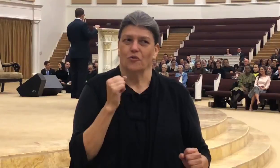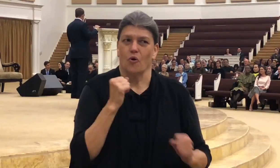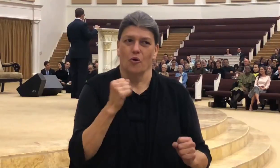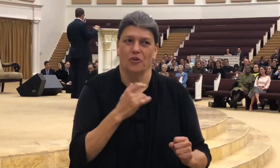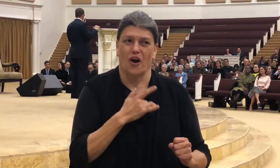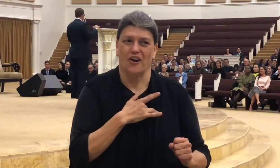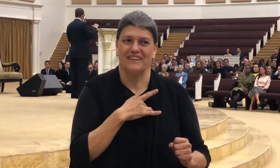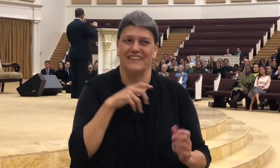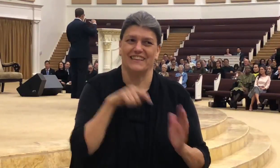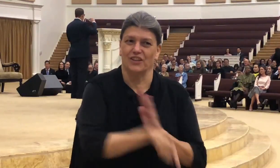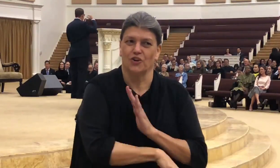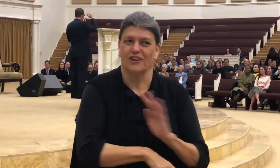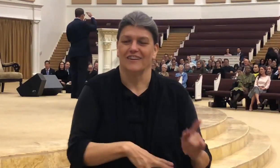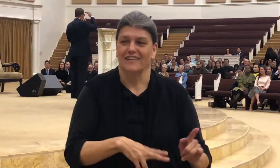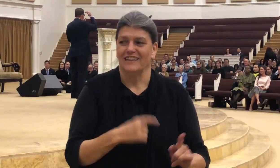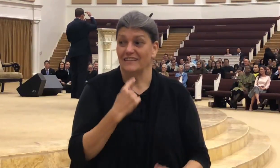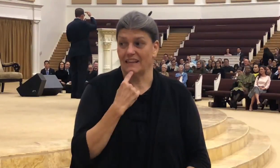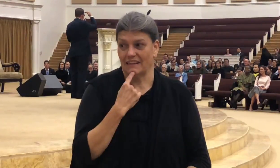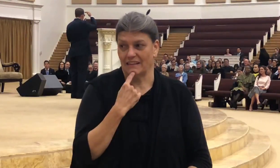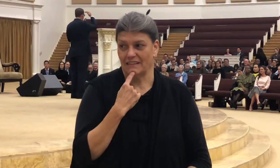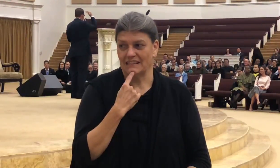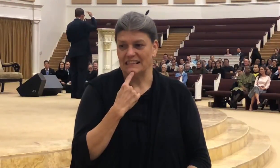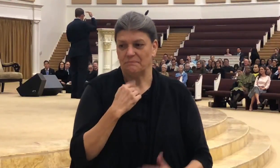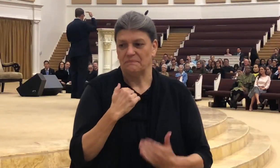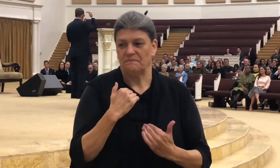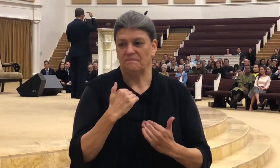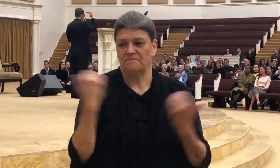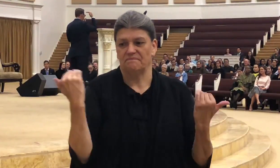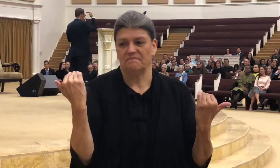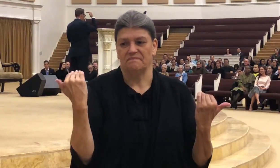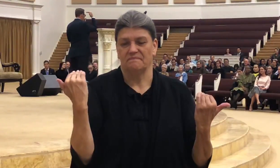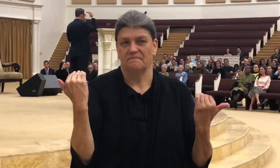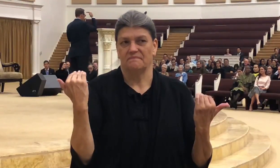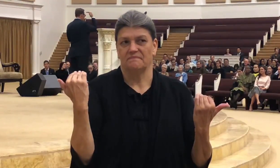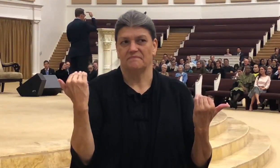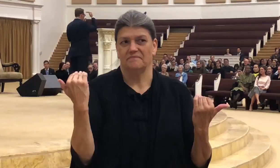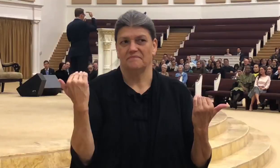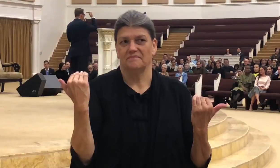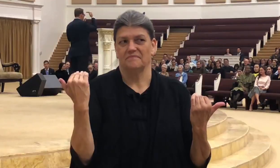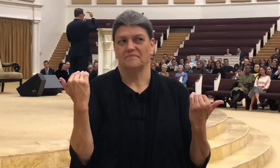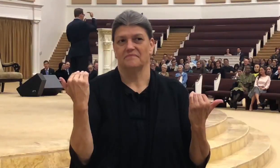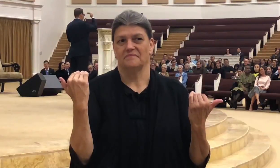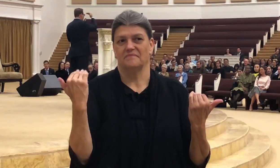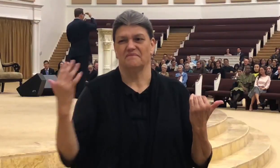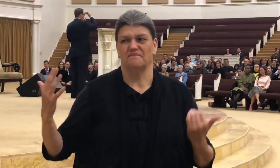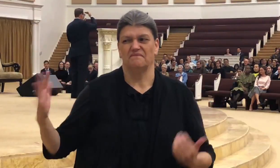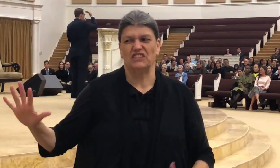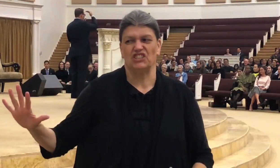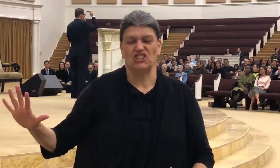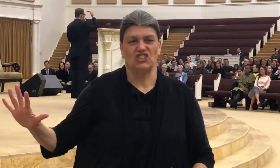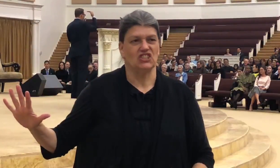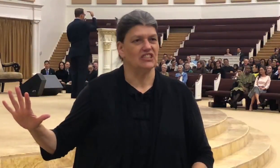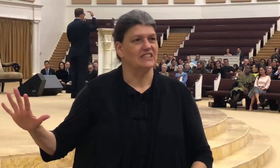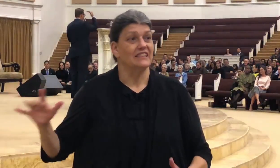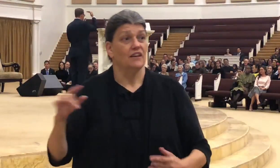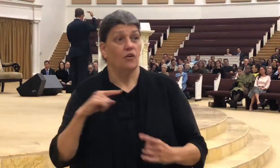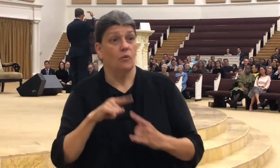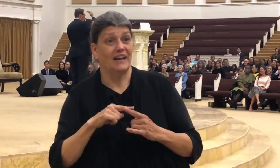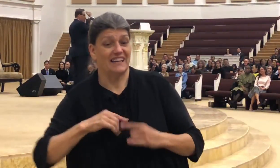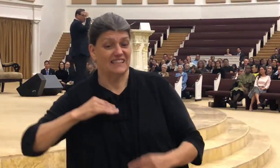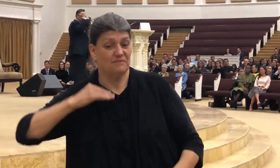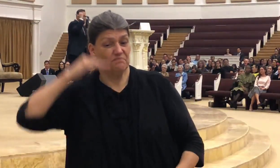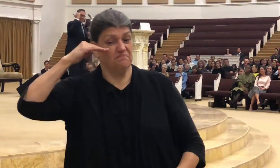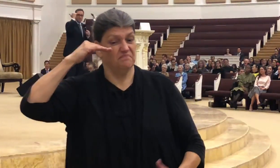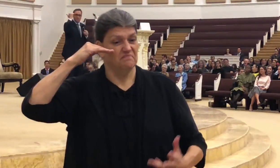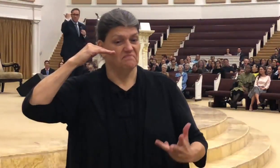He would just say, I've had it up to here. And you knew if he had it up to here, you had it